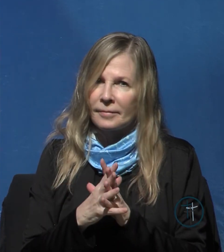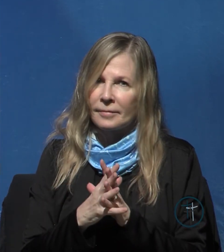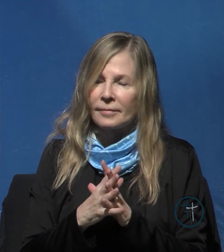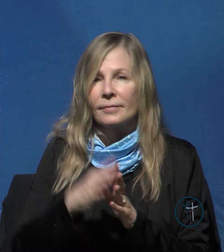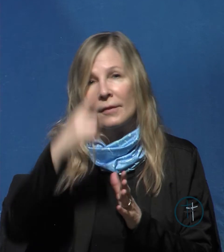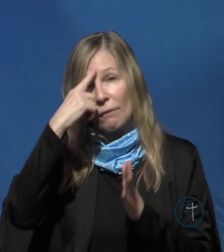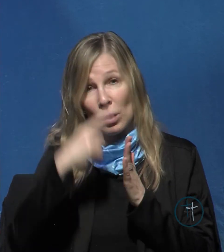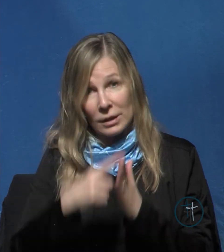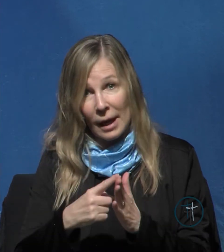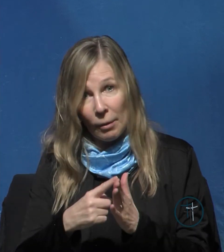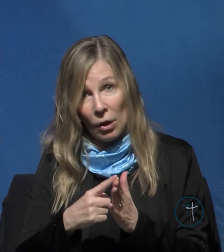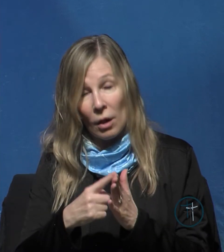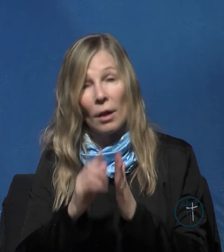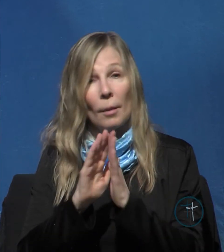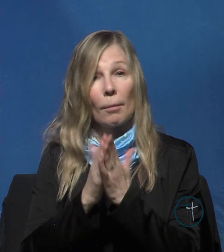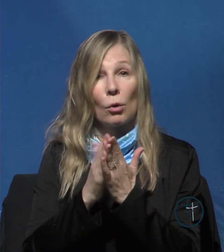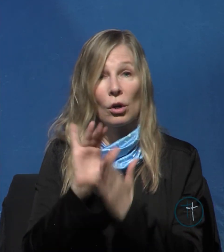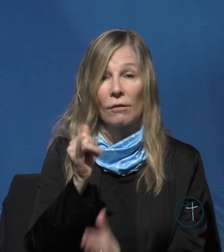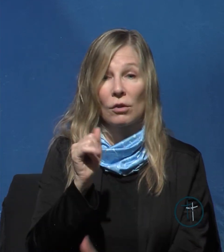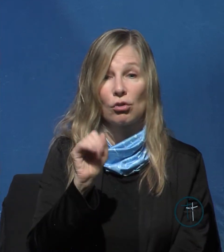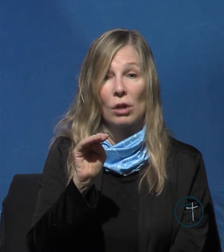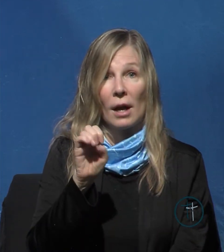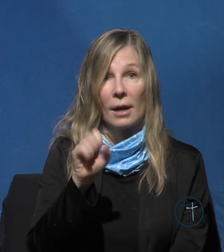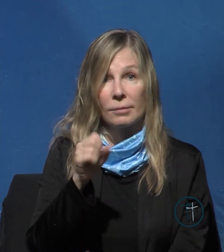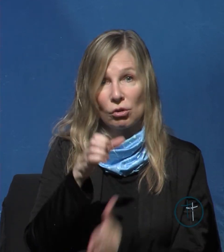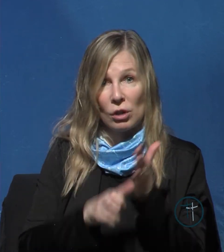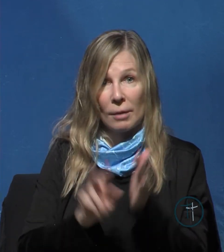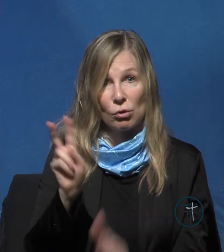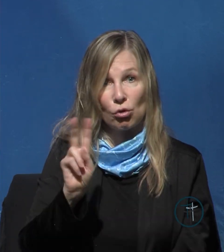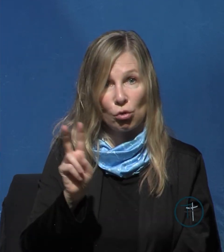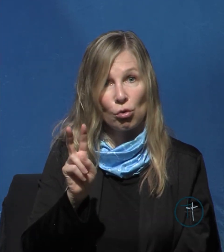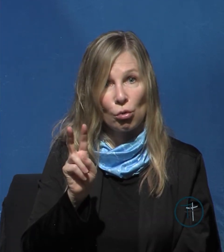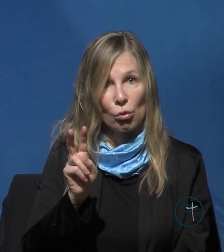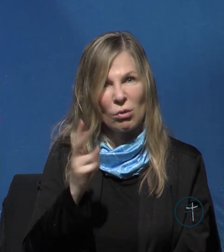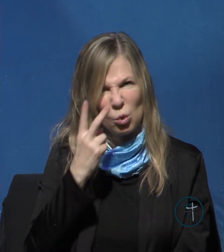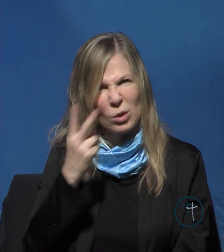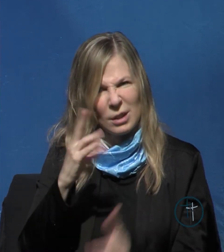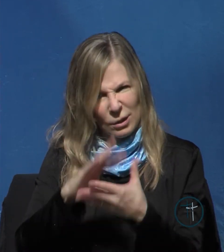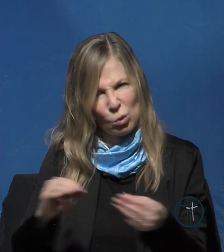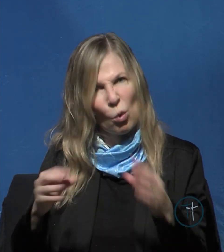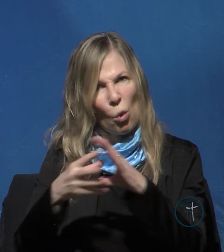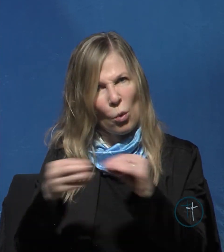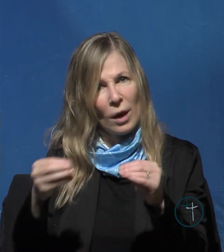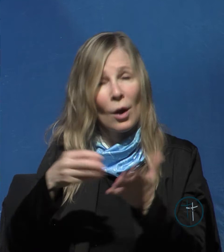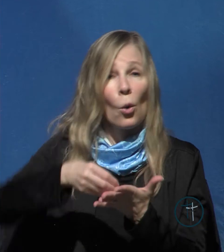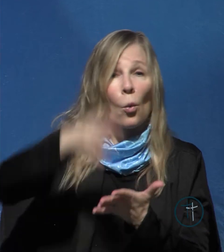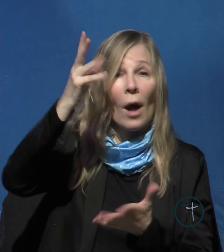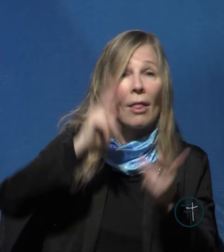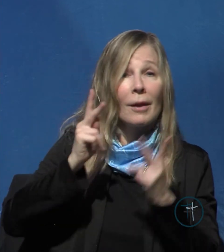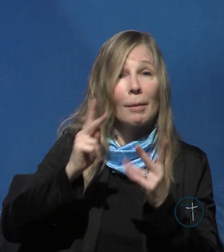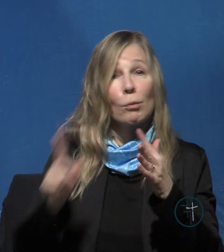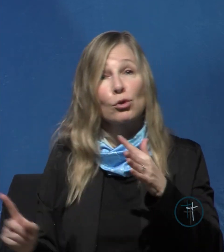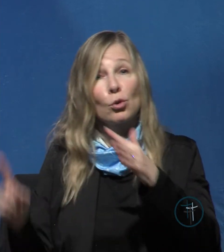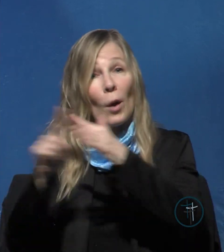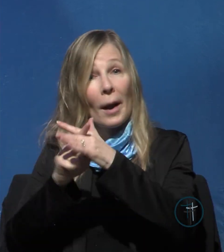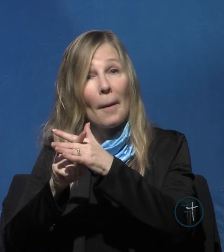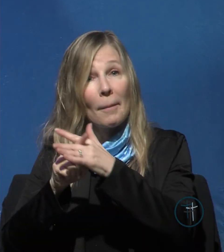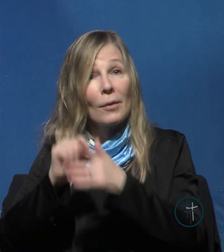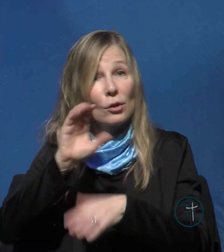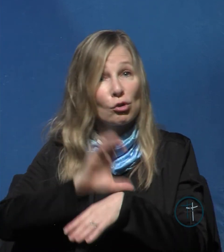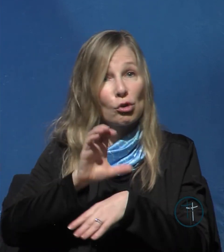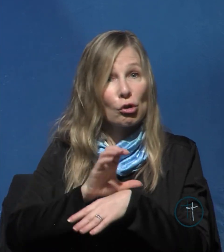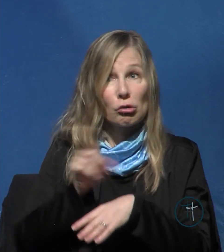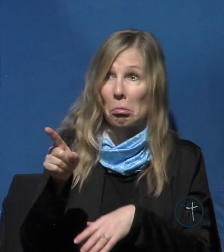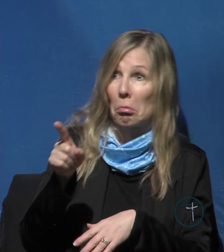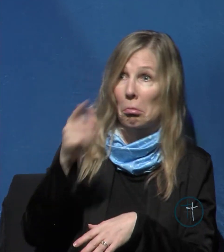For example, in the book of James, in chapter 2, there's a picture of wealthy people coming into the church, strangers to the